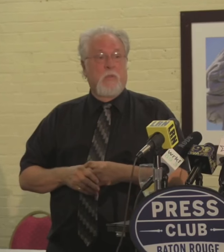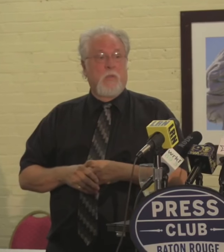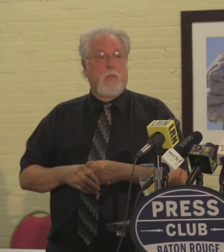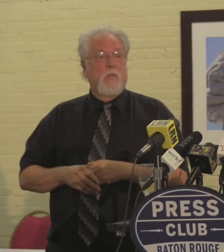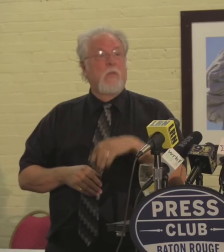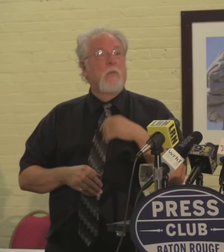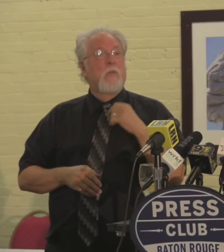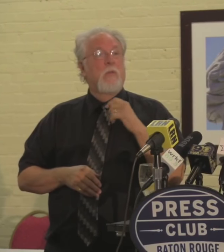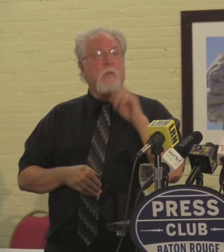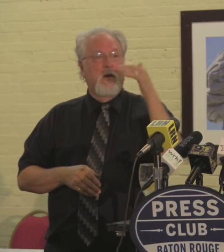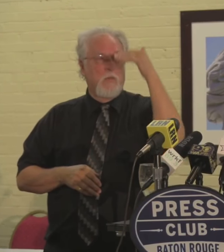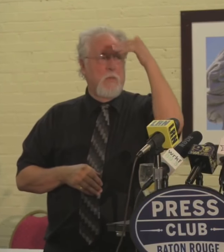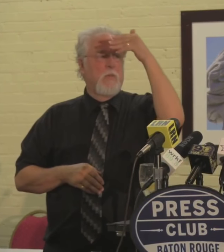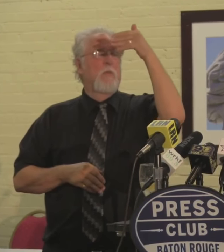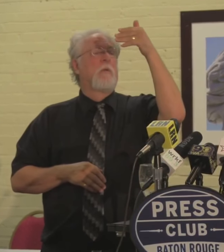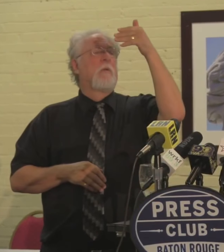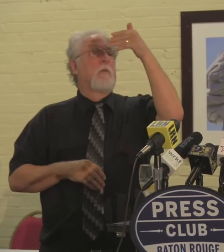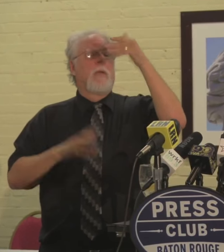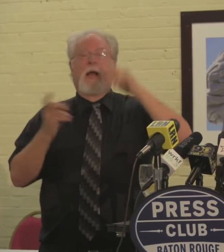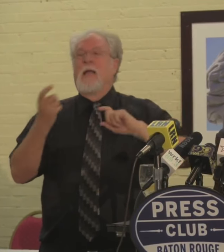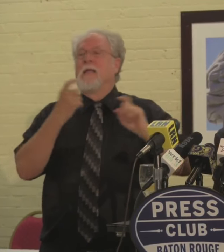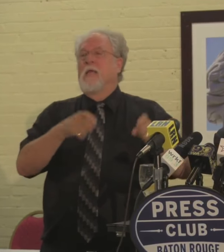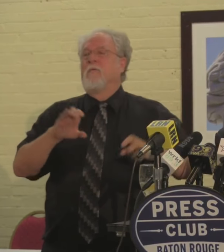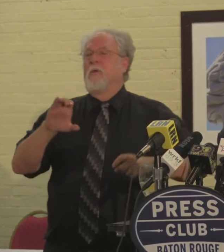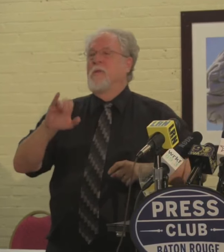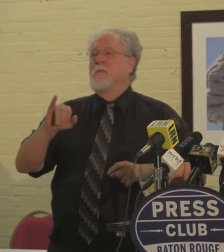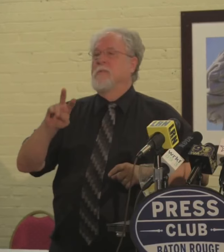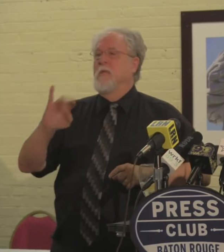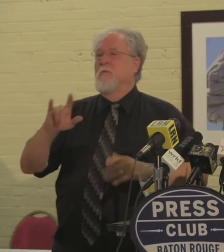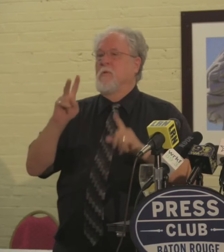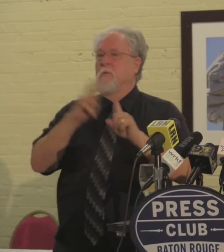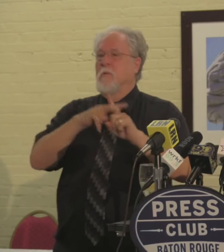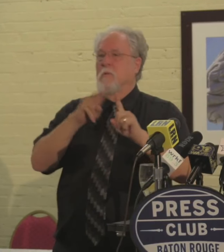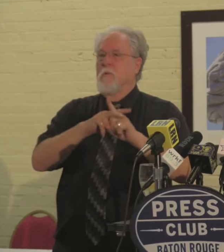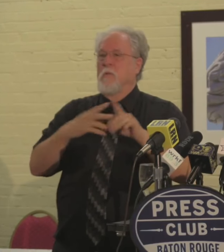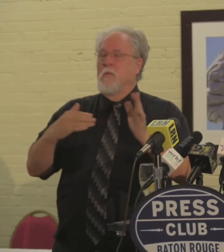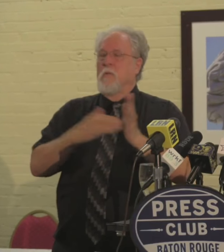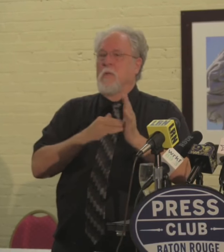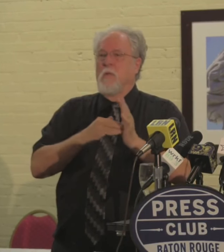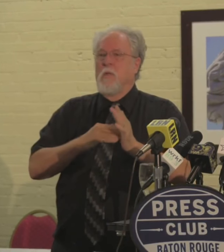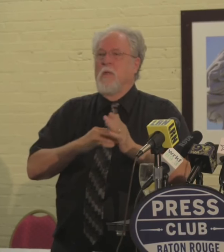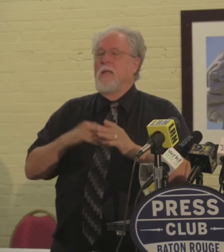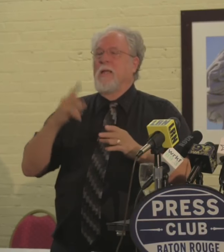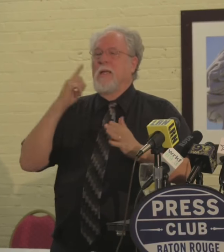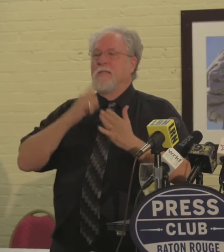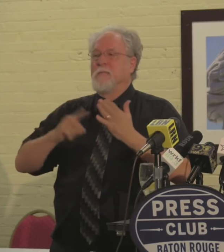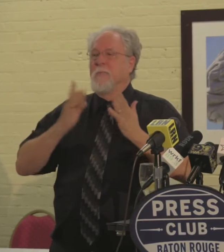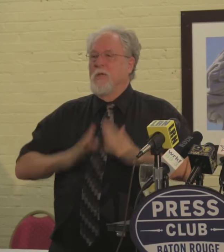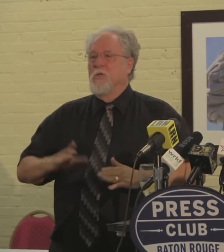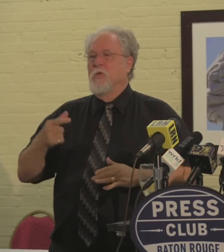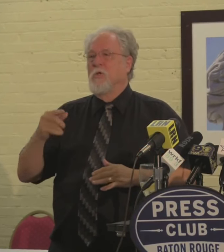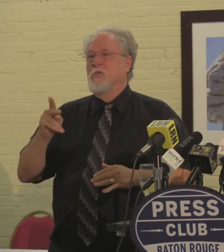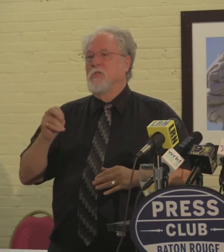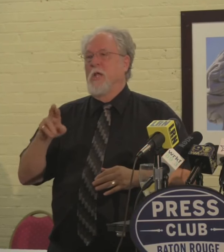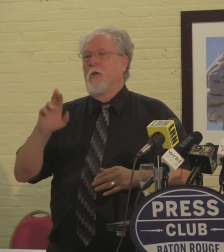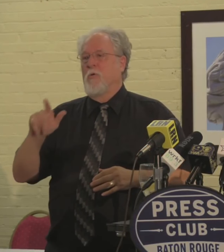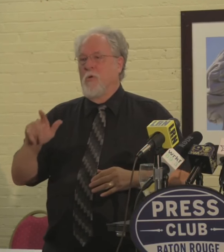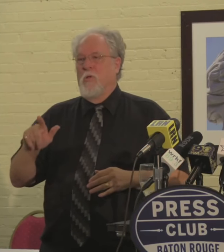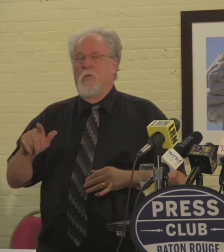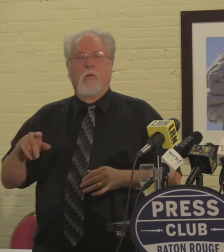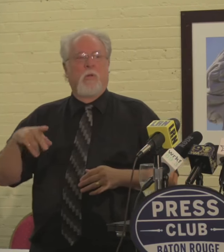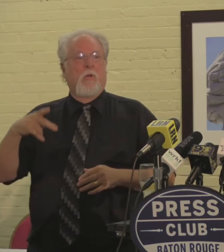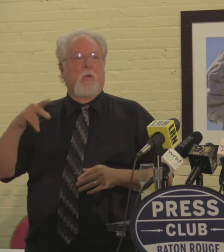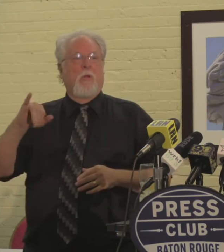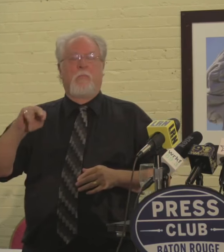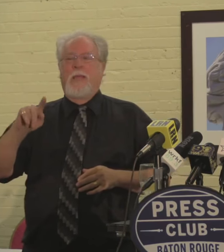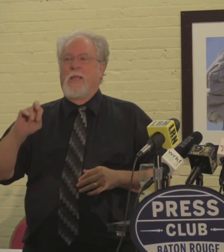Yes, sir. Governor, given the civil lawsuits that have been filed against the Office of Inspector General, cases like Murphy Painter, Corey